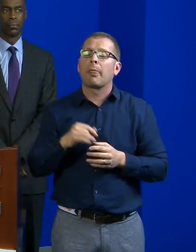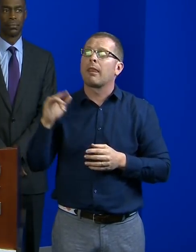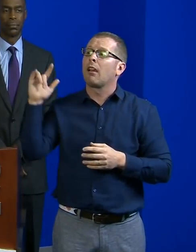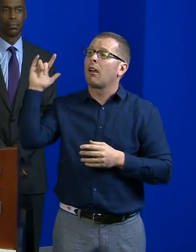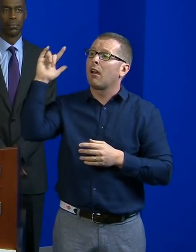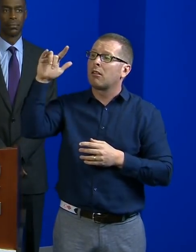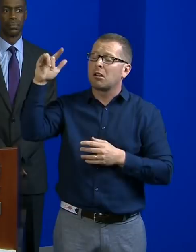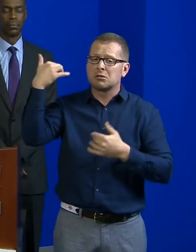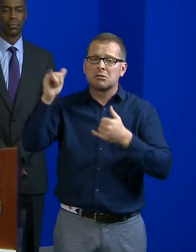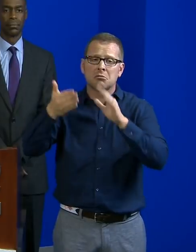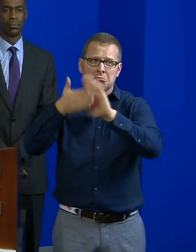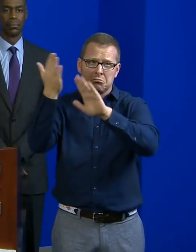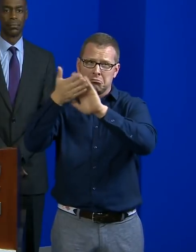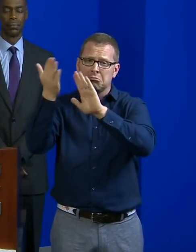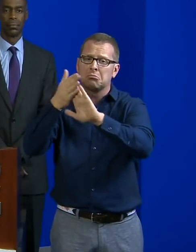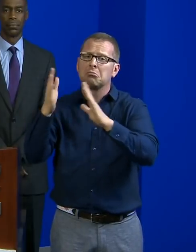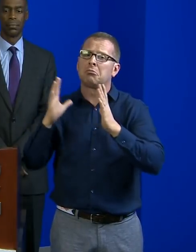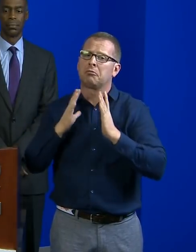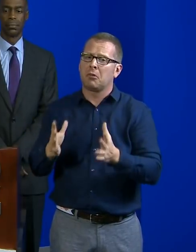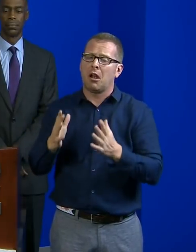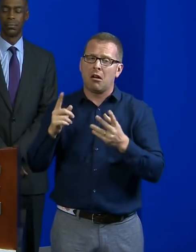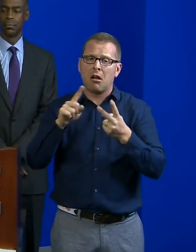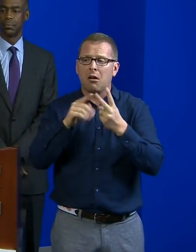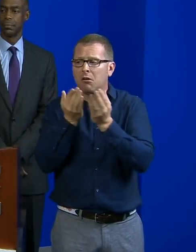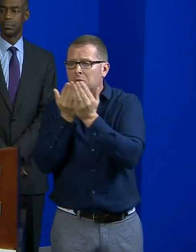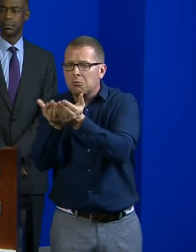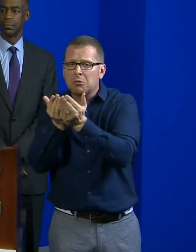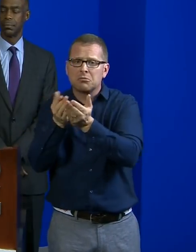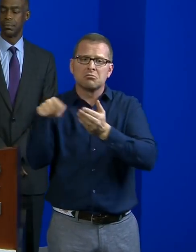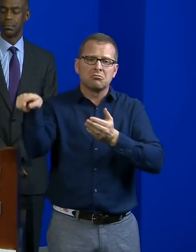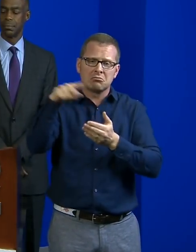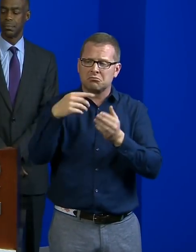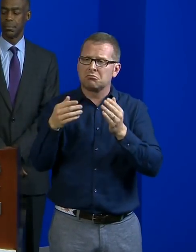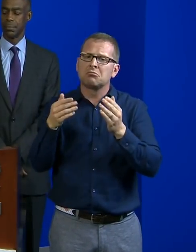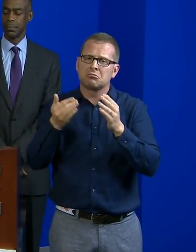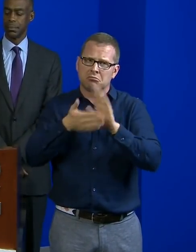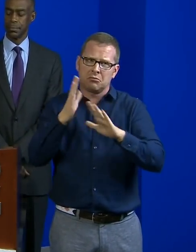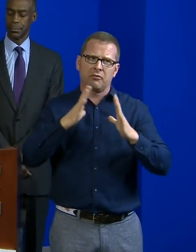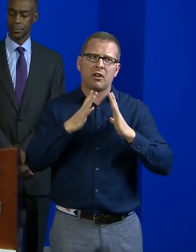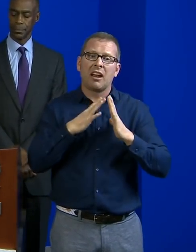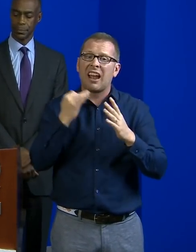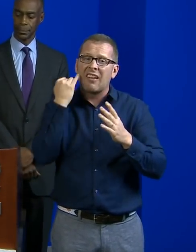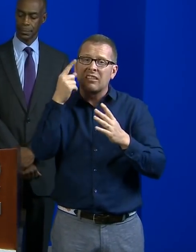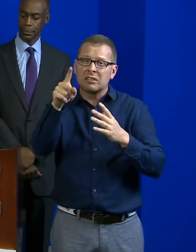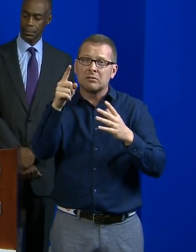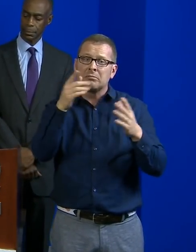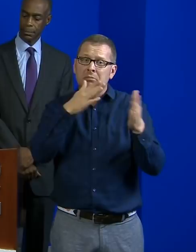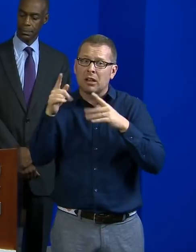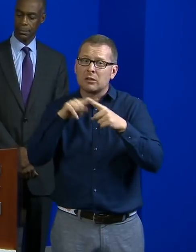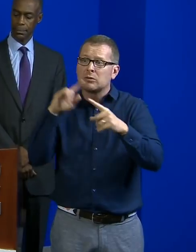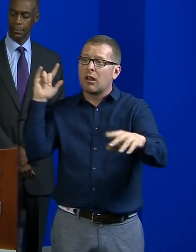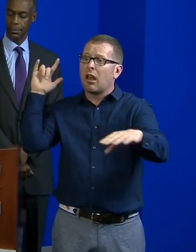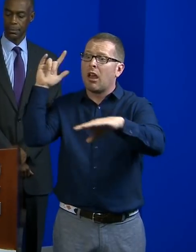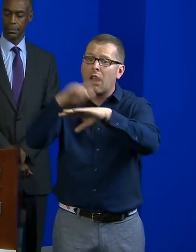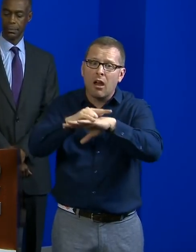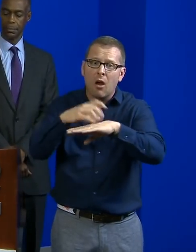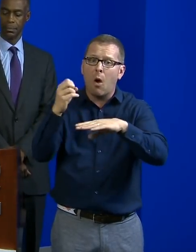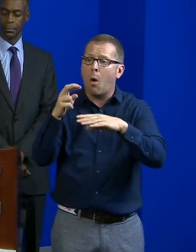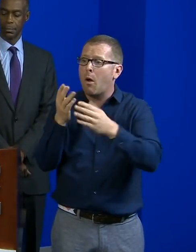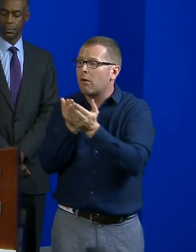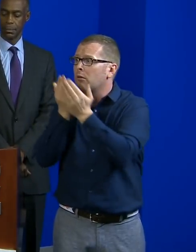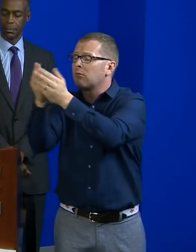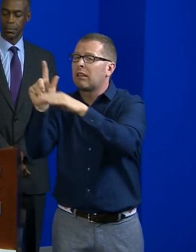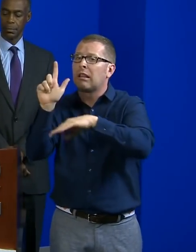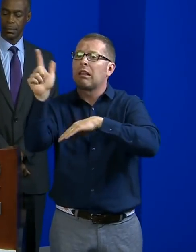for possible schedule changes. Broward County Transit continues on a regular schedule until services are suspended due